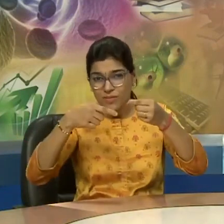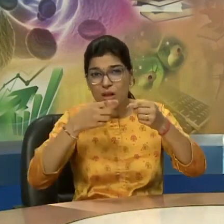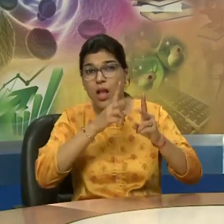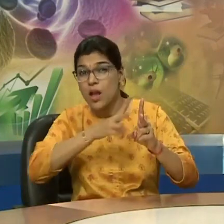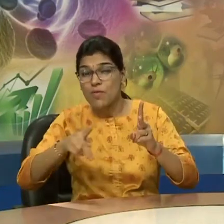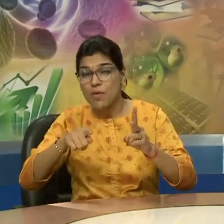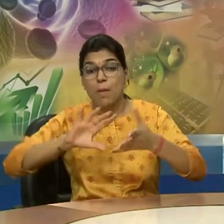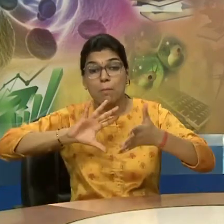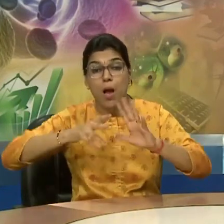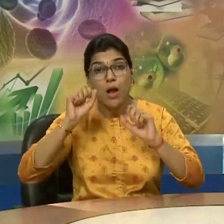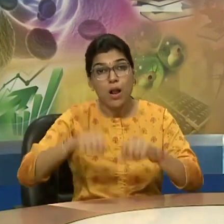seeds